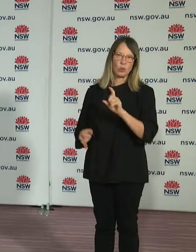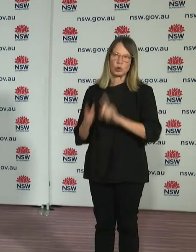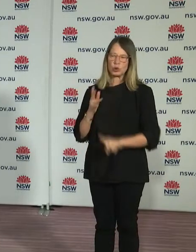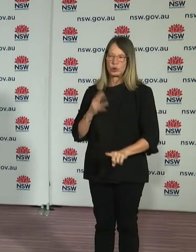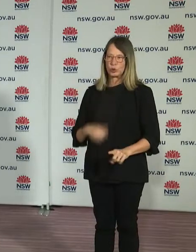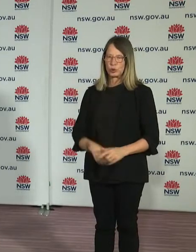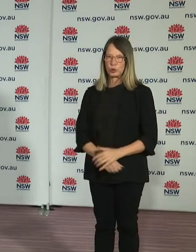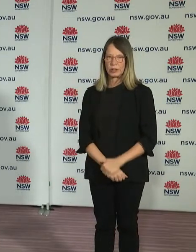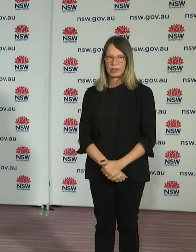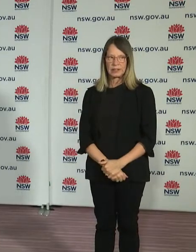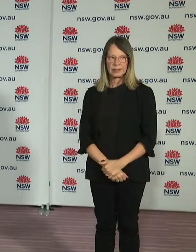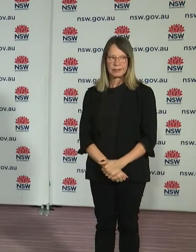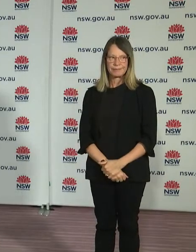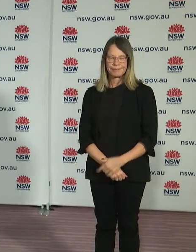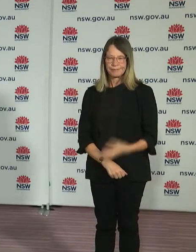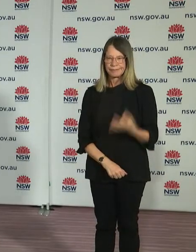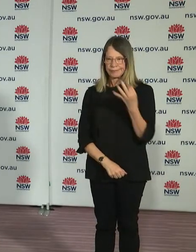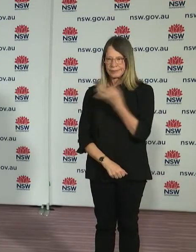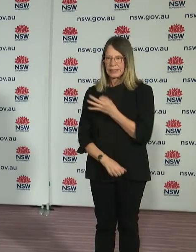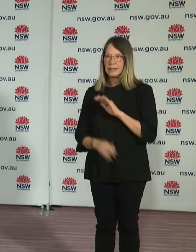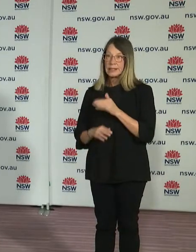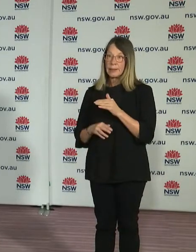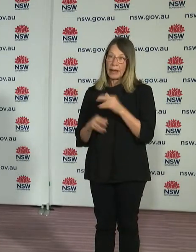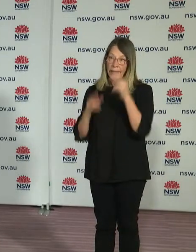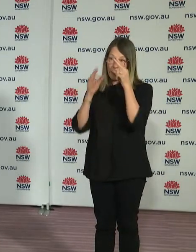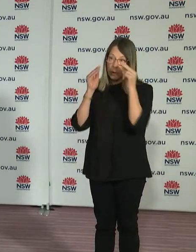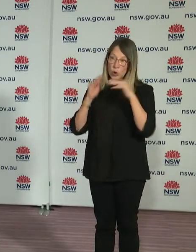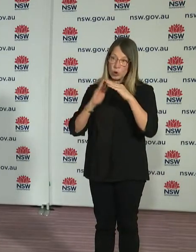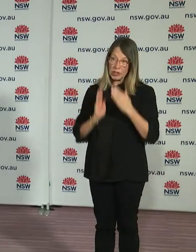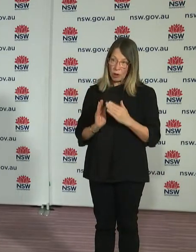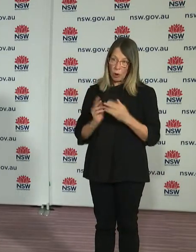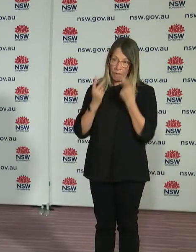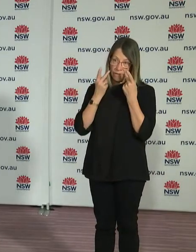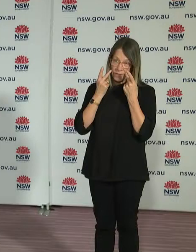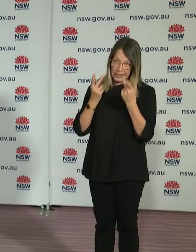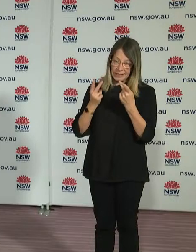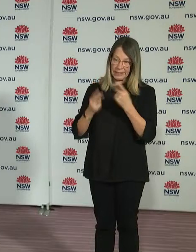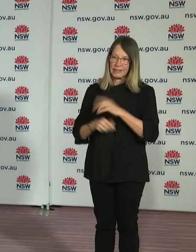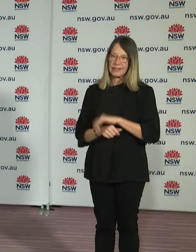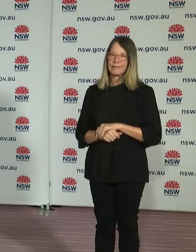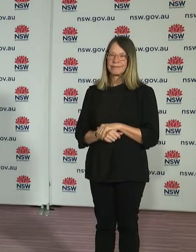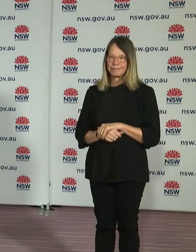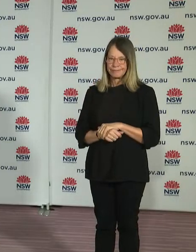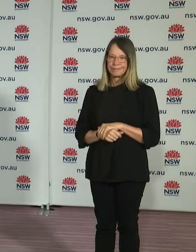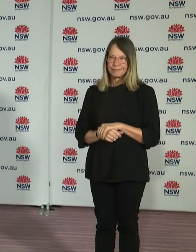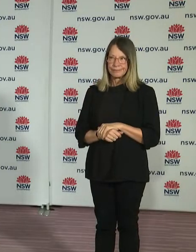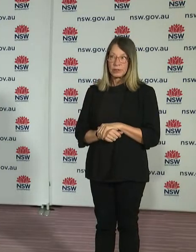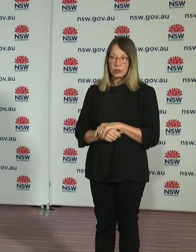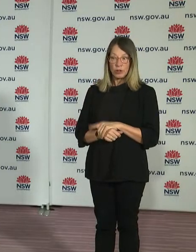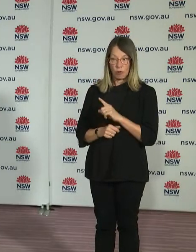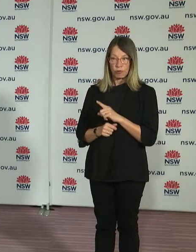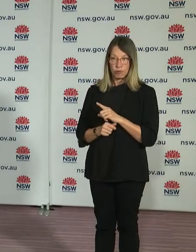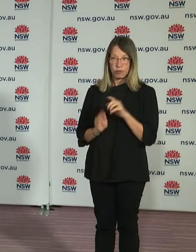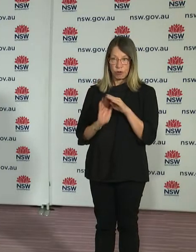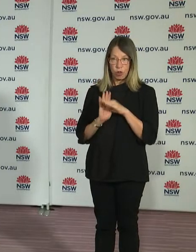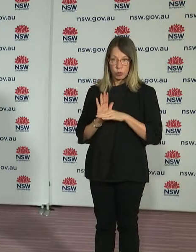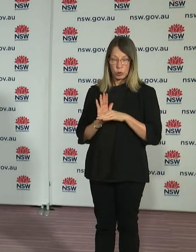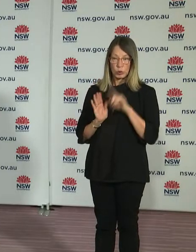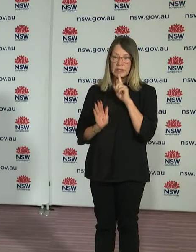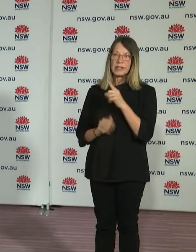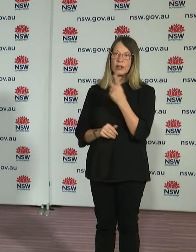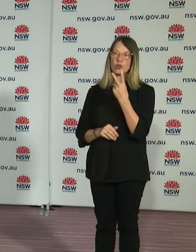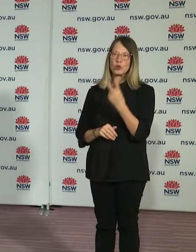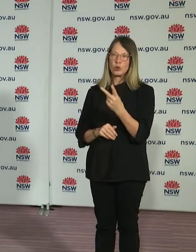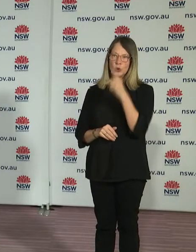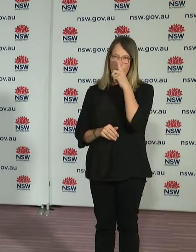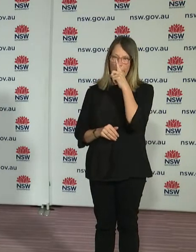for the Premier. Just on the aged care visit change. Obviously, you said two vaccinated people can visit. Are there any other